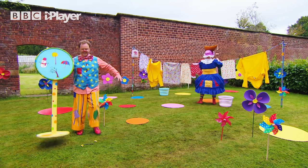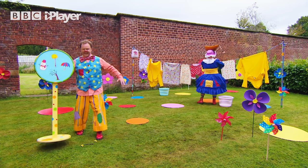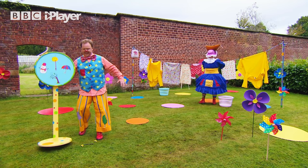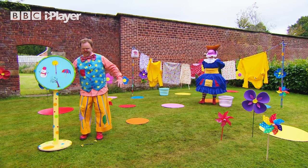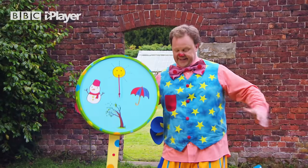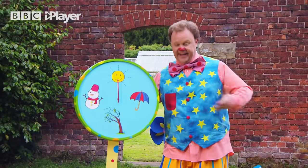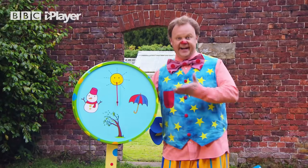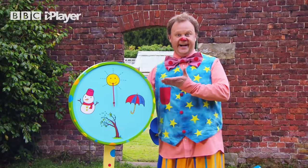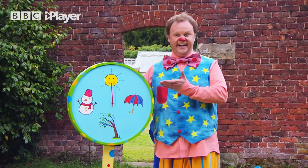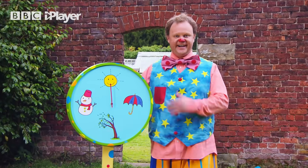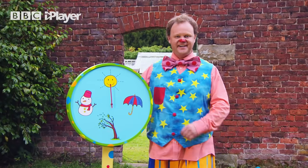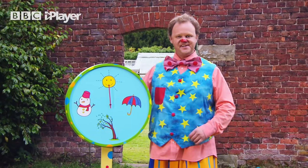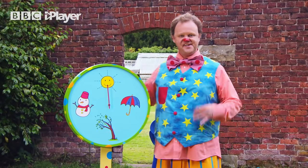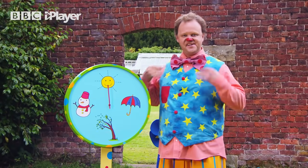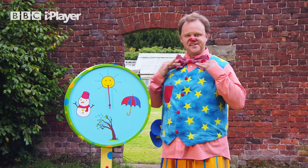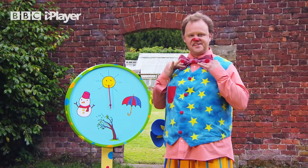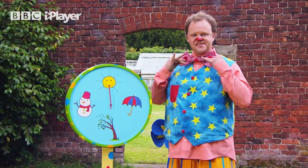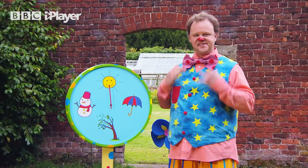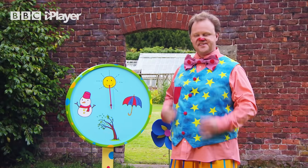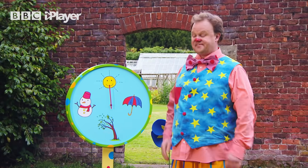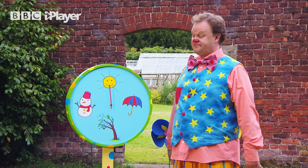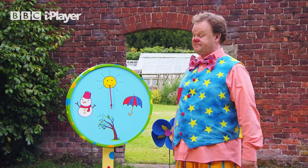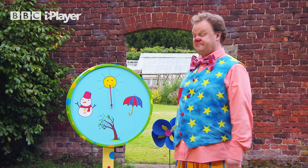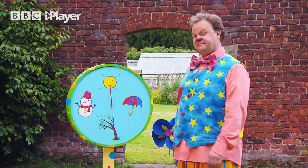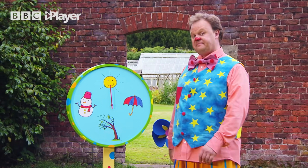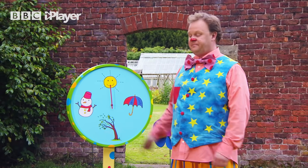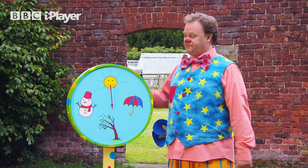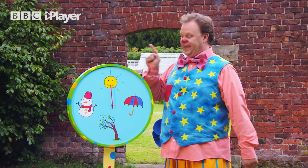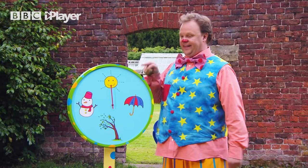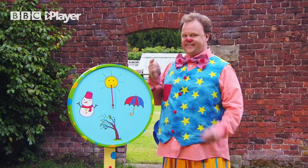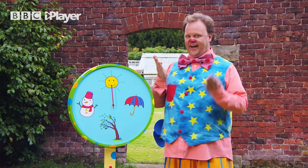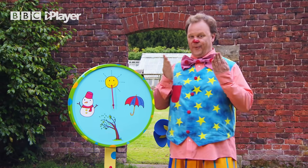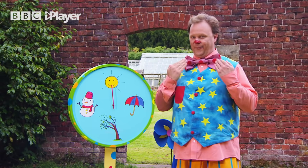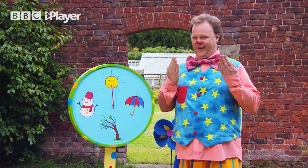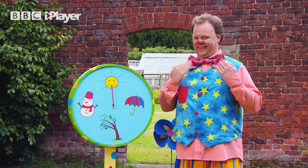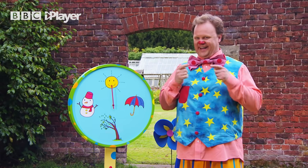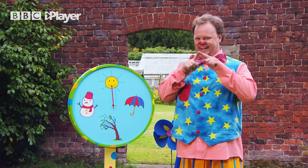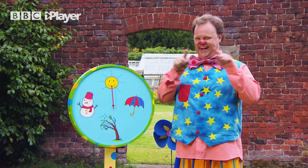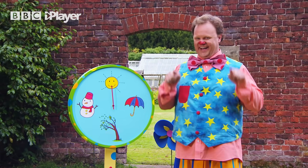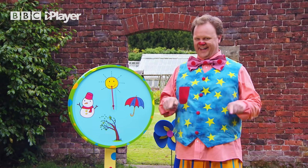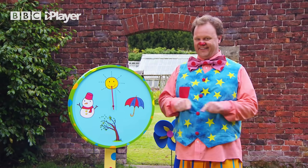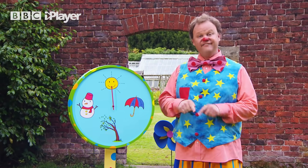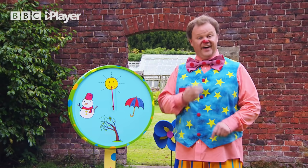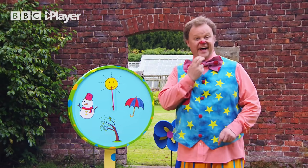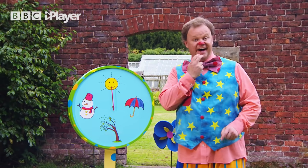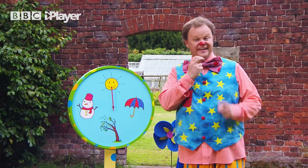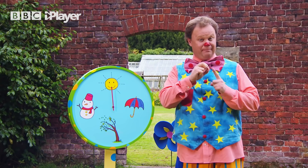Ta-da! What have you got there, Mr. Tumble? It's a weather dial for Aunt